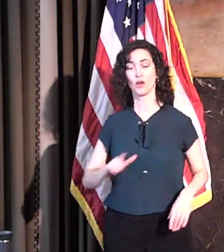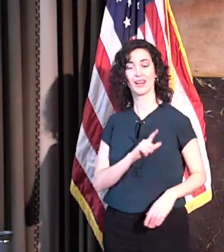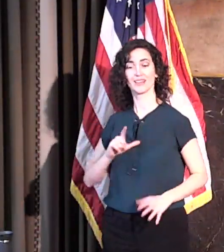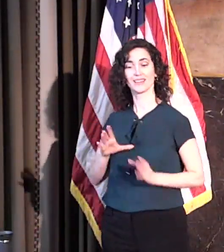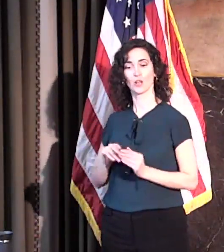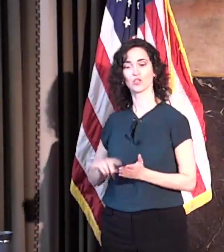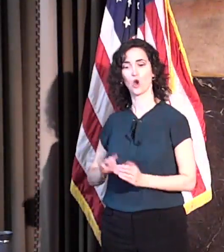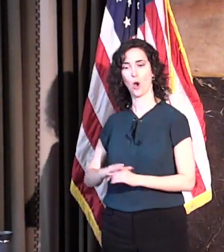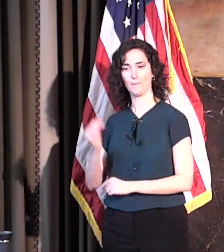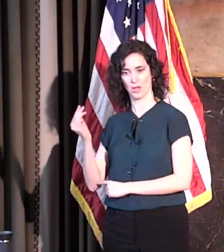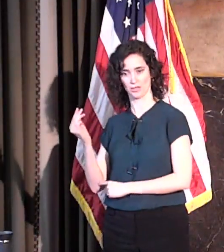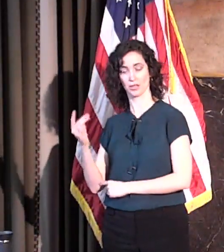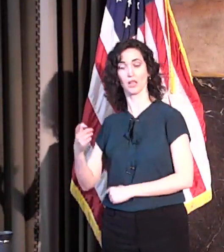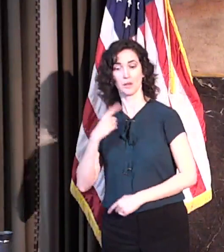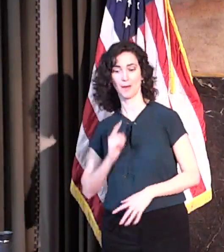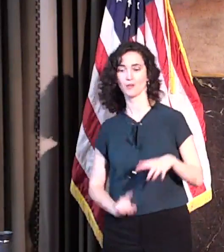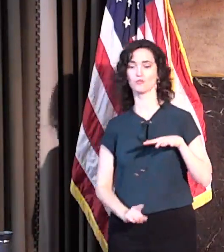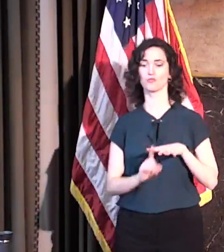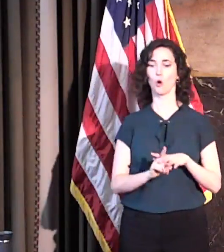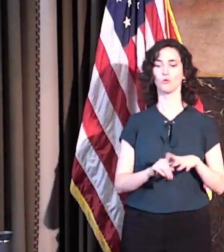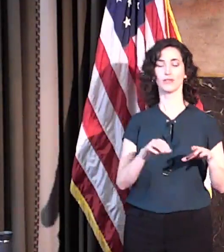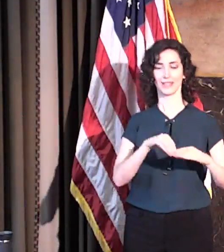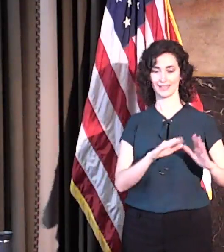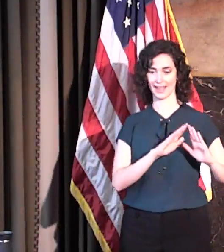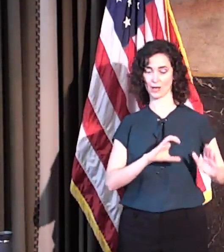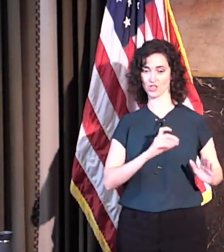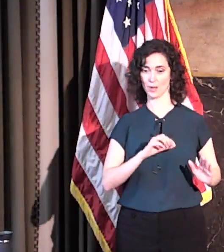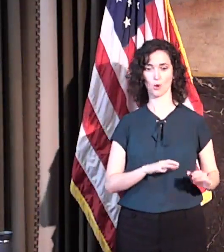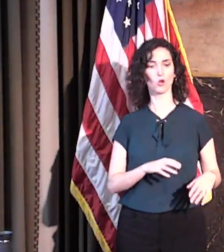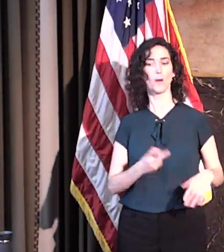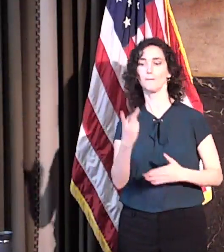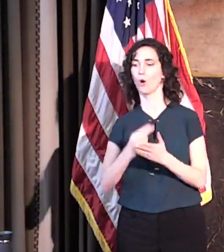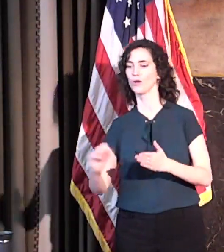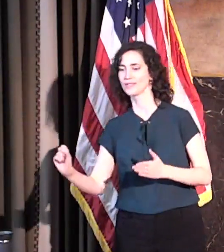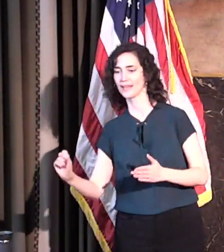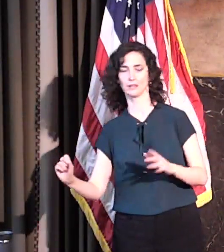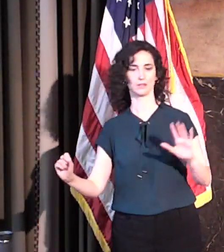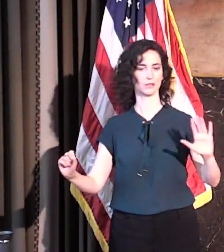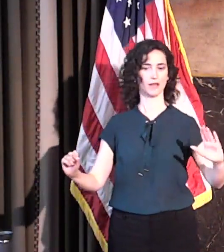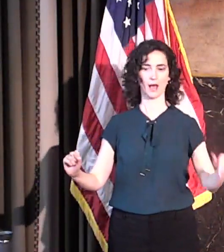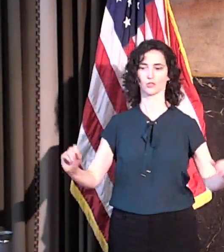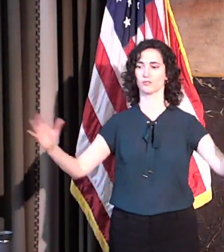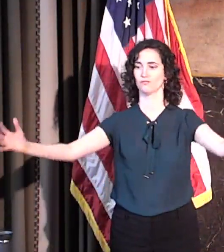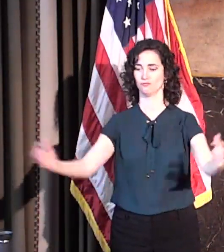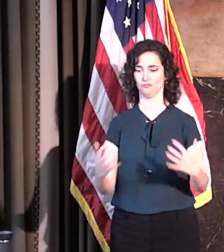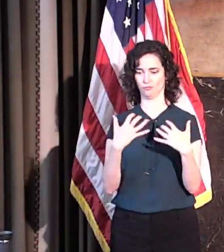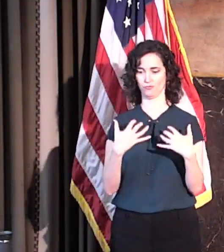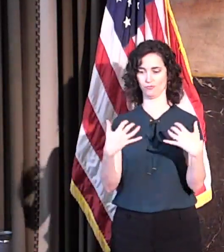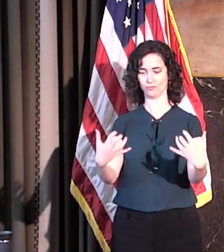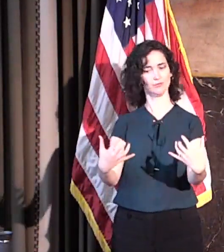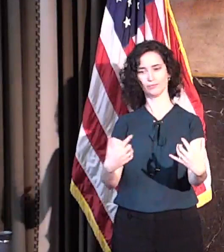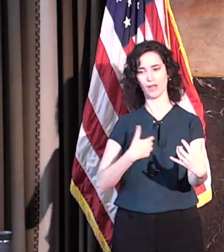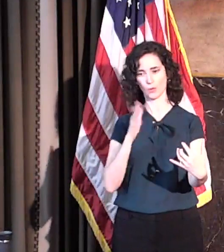I will not be addressing a joint session in the House chamber because that would violate the CDC rules